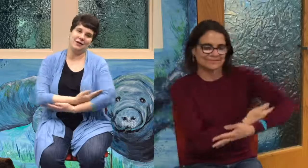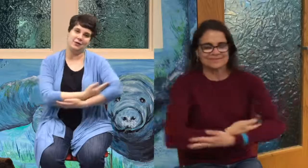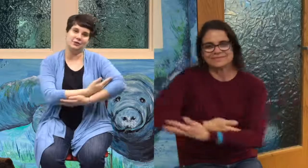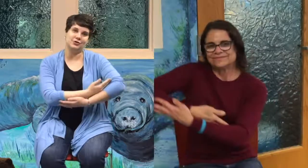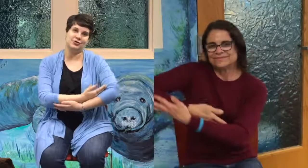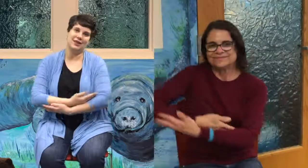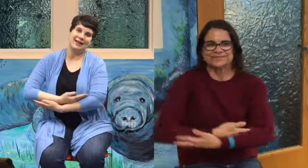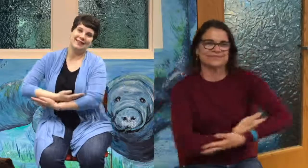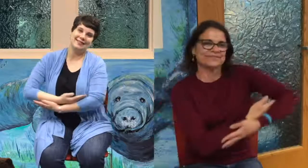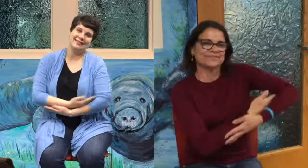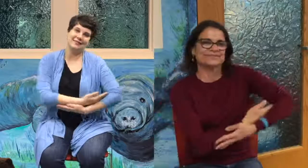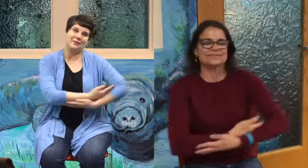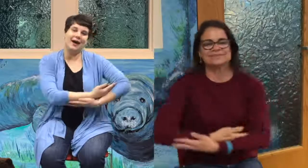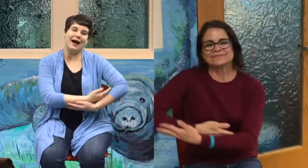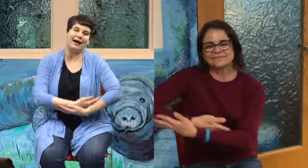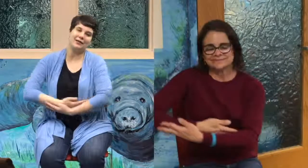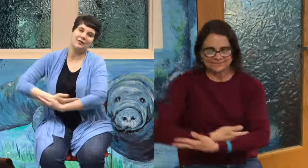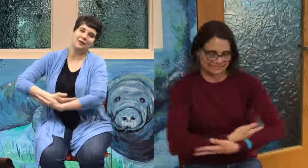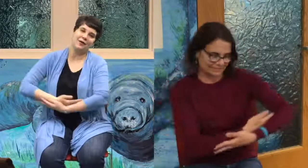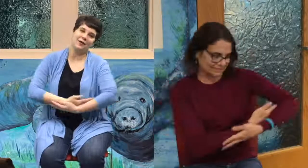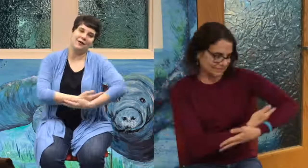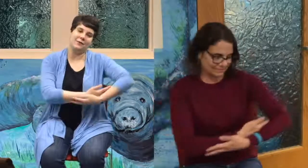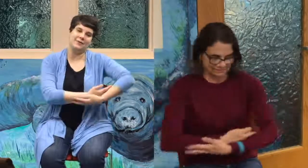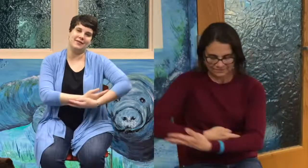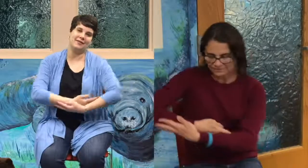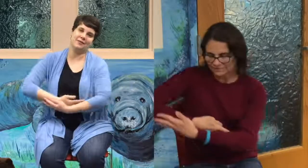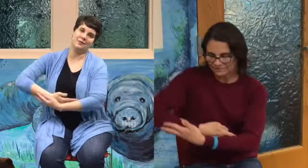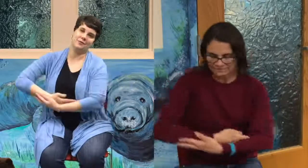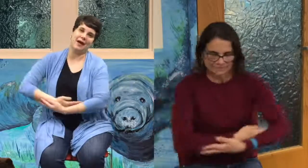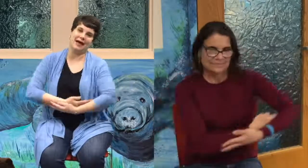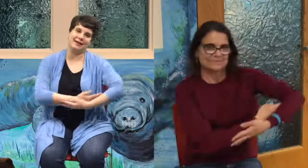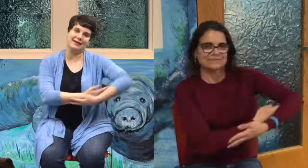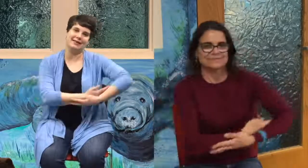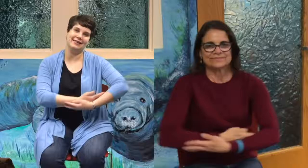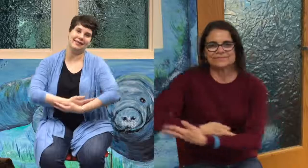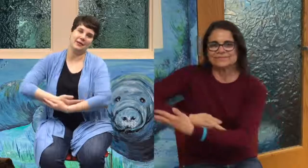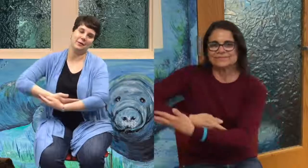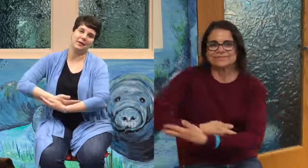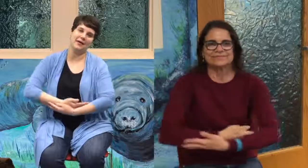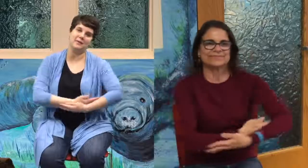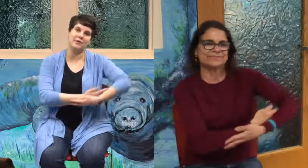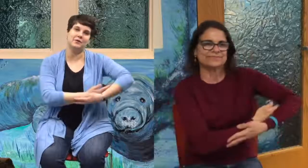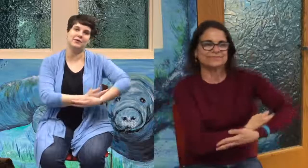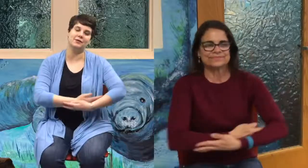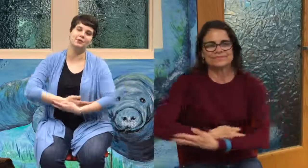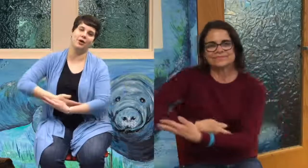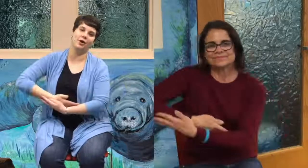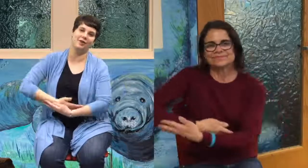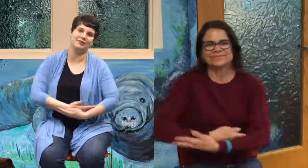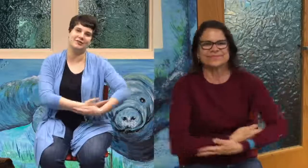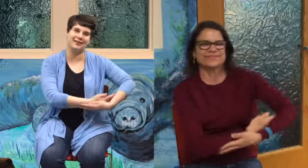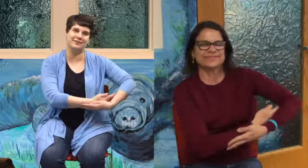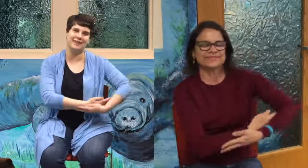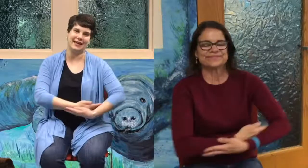You're just gonna rock your arms like you're rocking a little baby or a little doll or stuffed